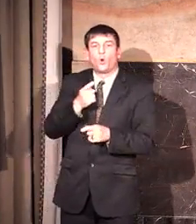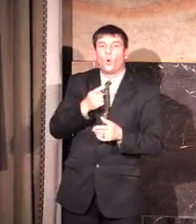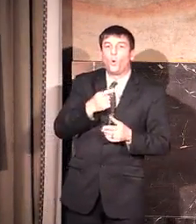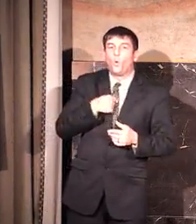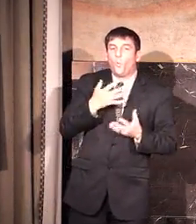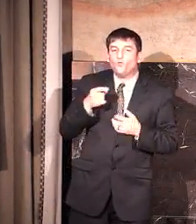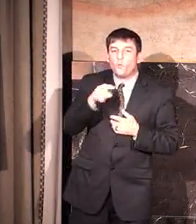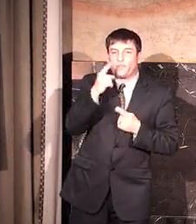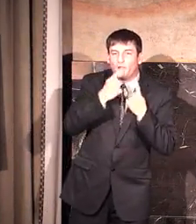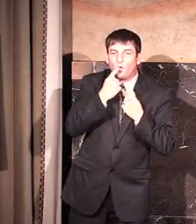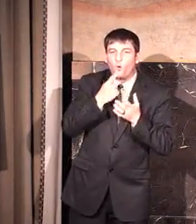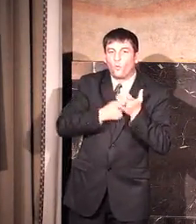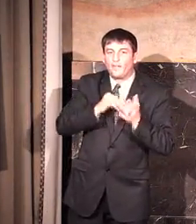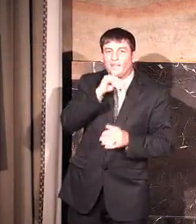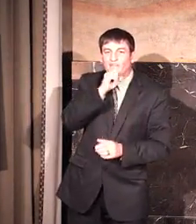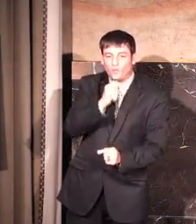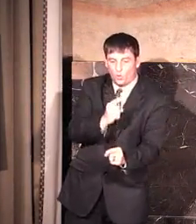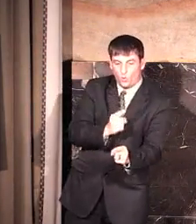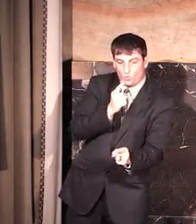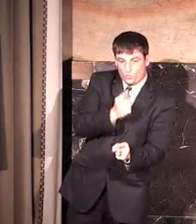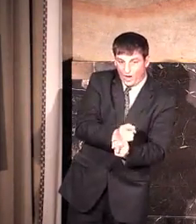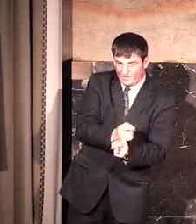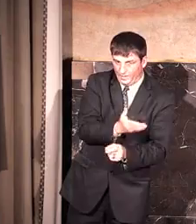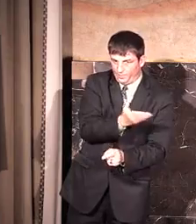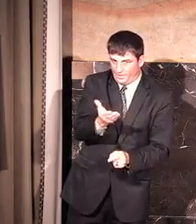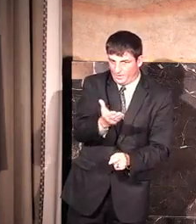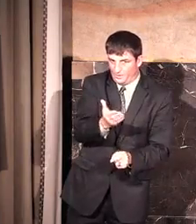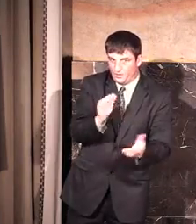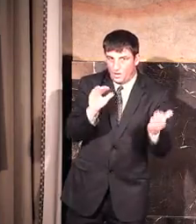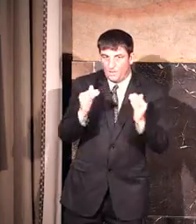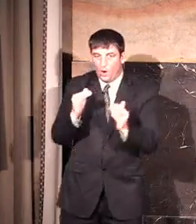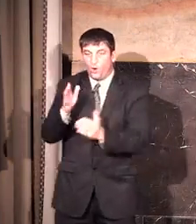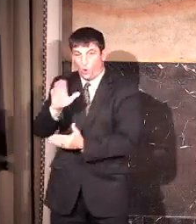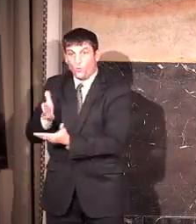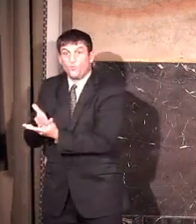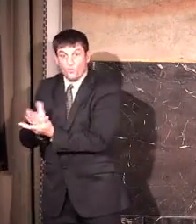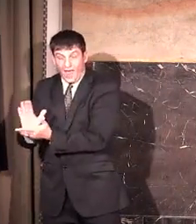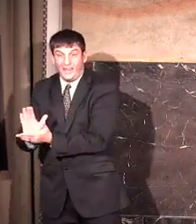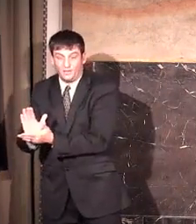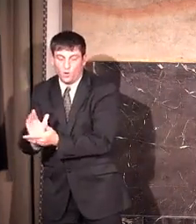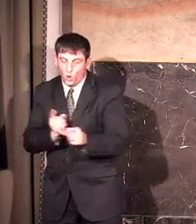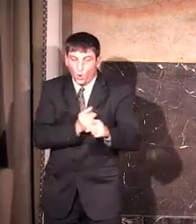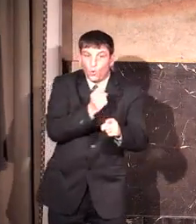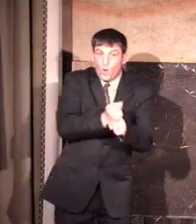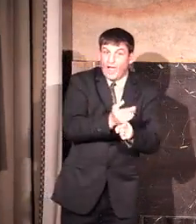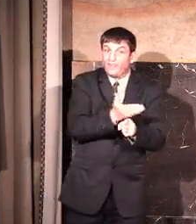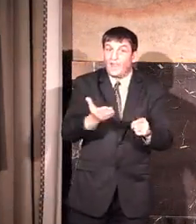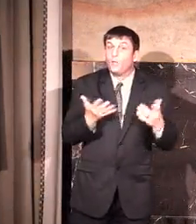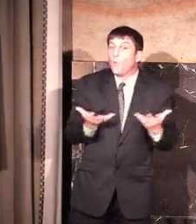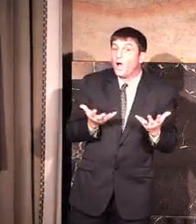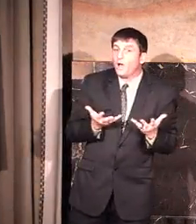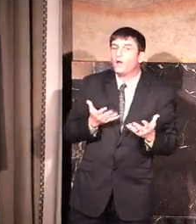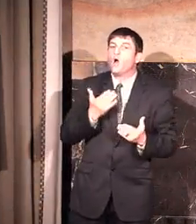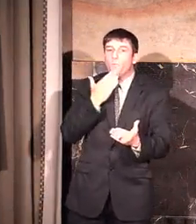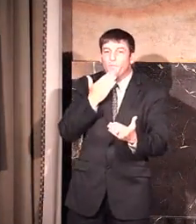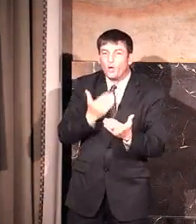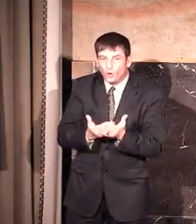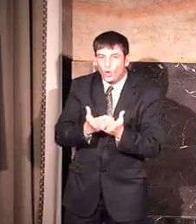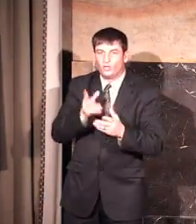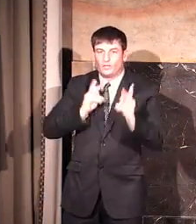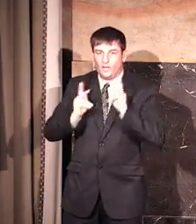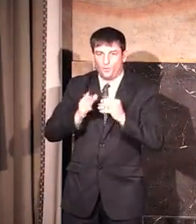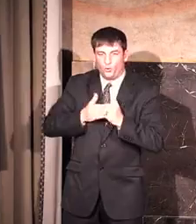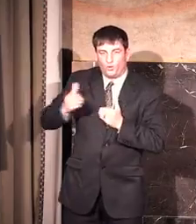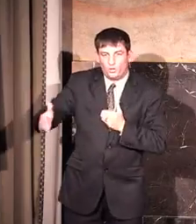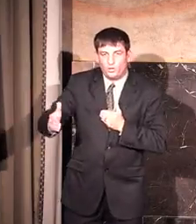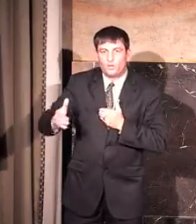do. What is the right thing to do? And the right thing to do is to be a good neighbor. And I suspect that the overwhelming